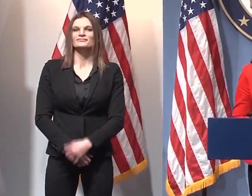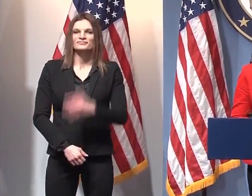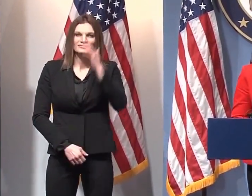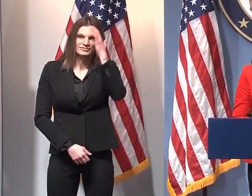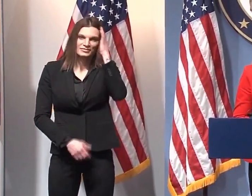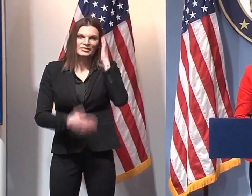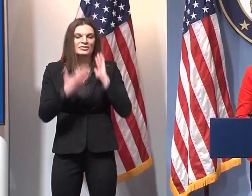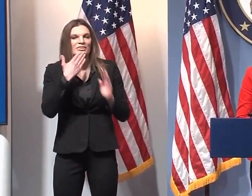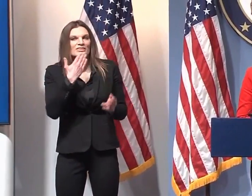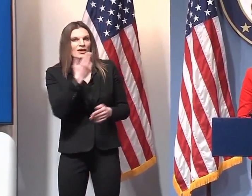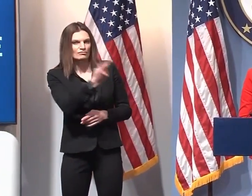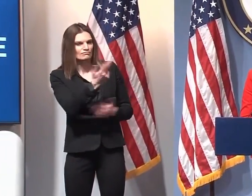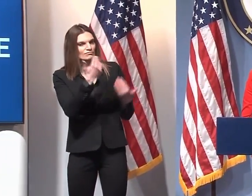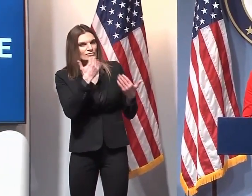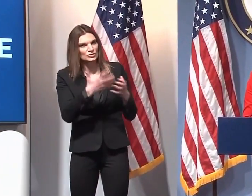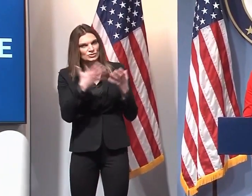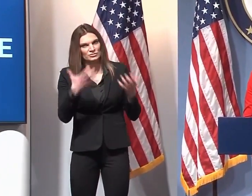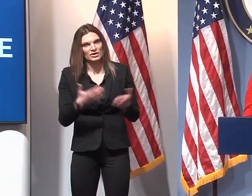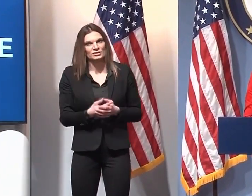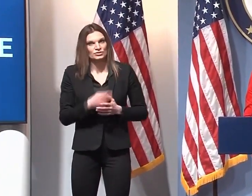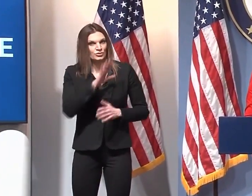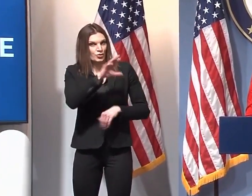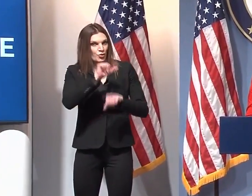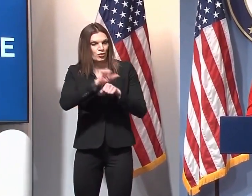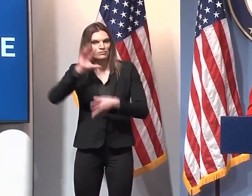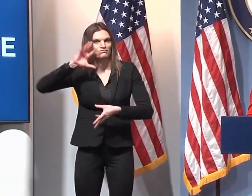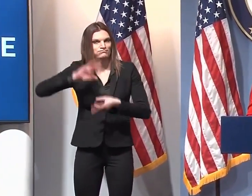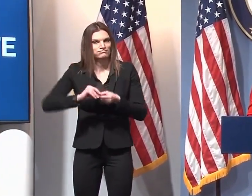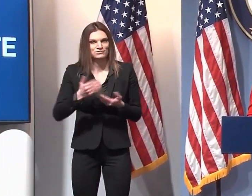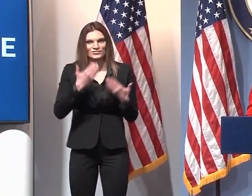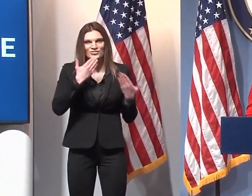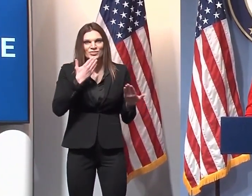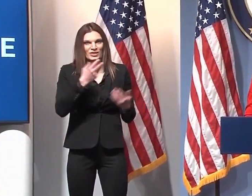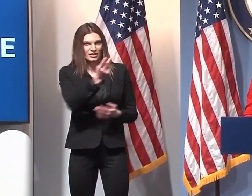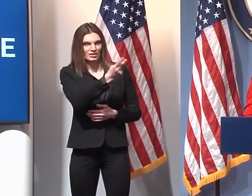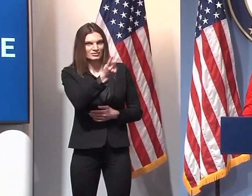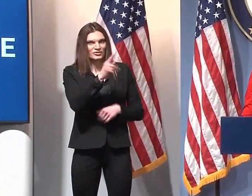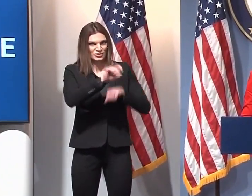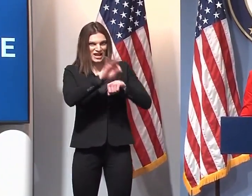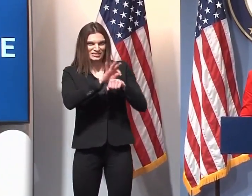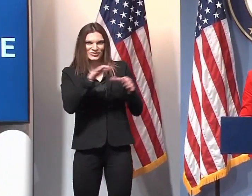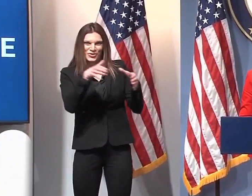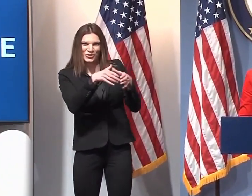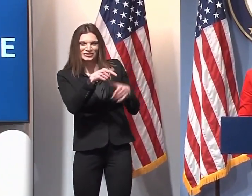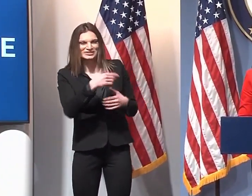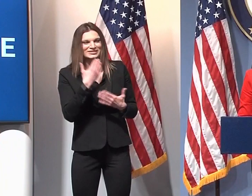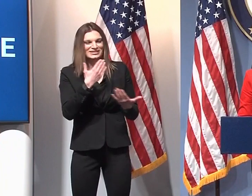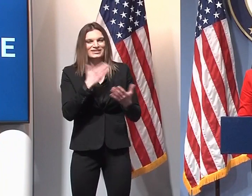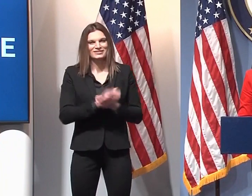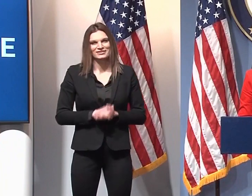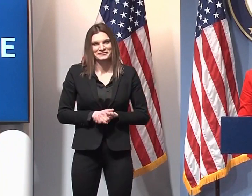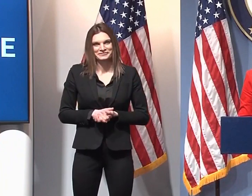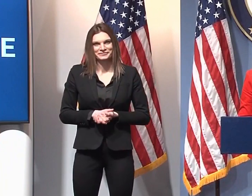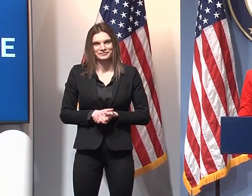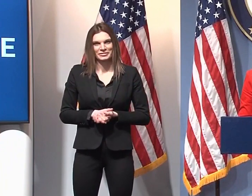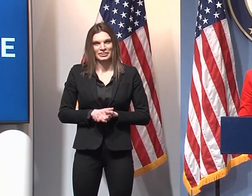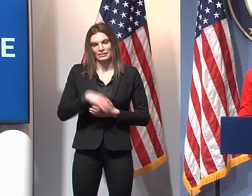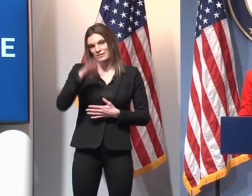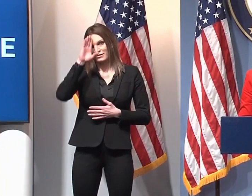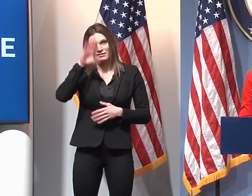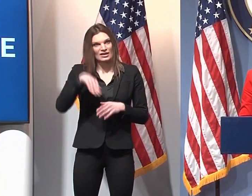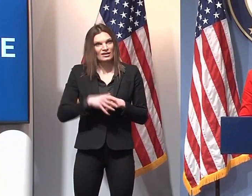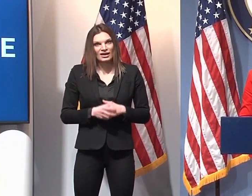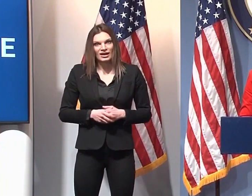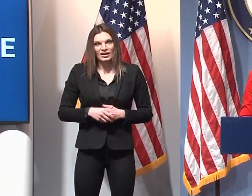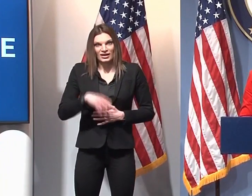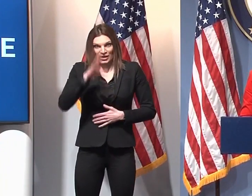Thank you, Kim and Mike. Appreciate all the work that you and the members of the task force put into it. I know it was an incredibly